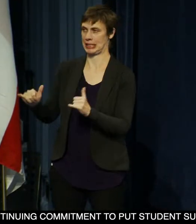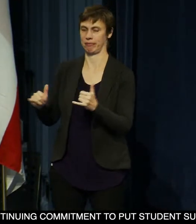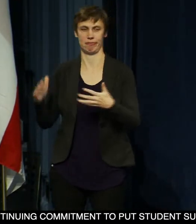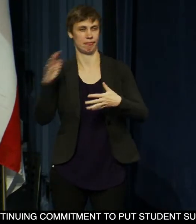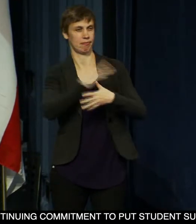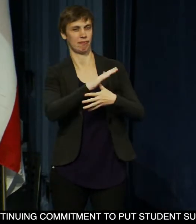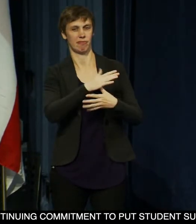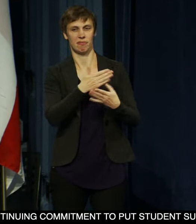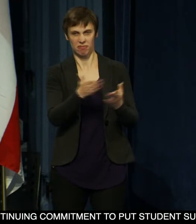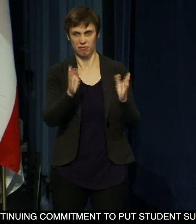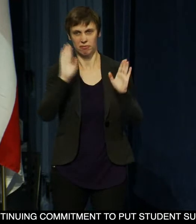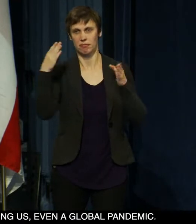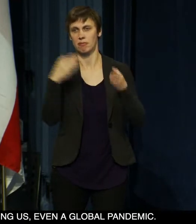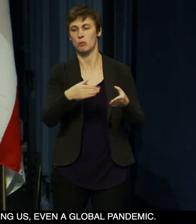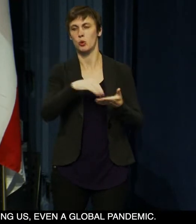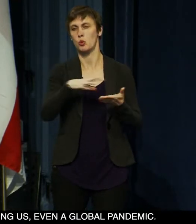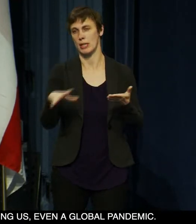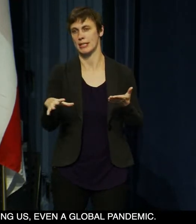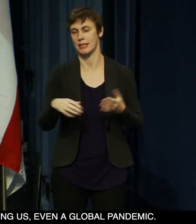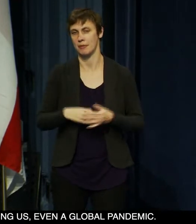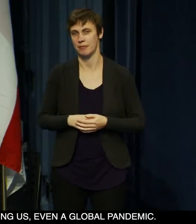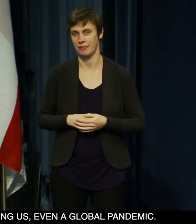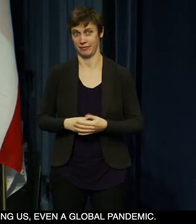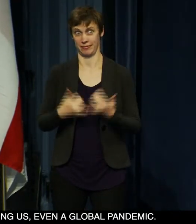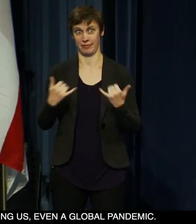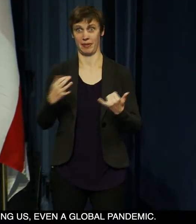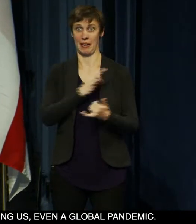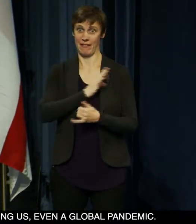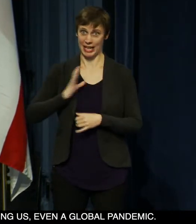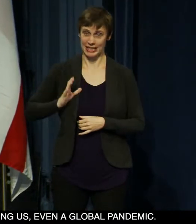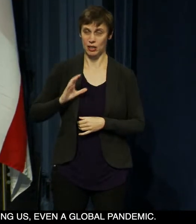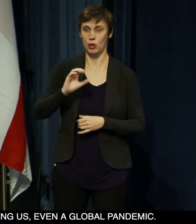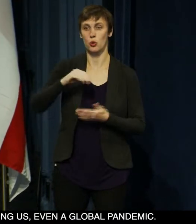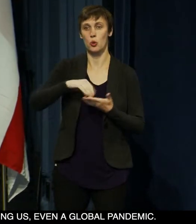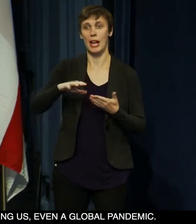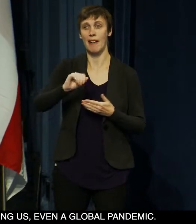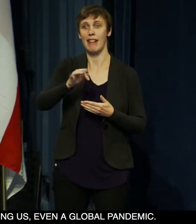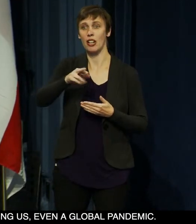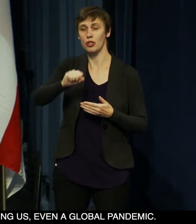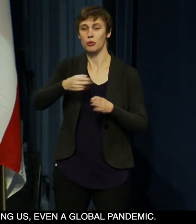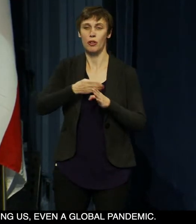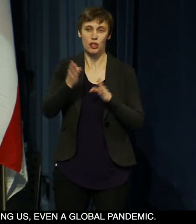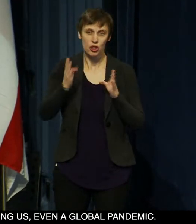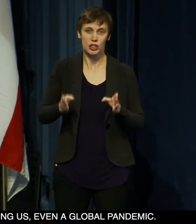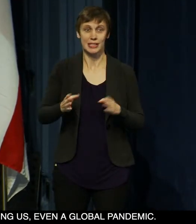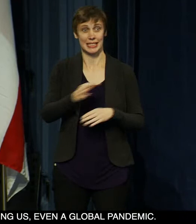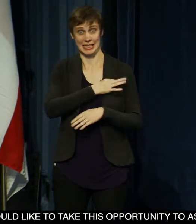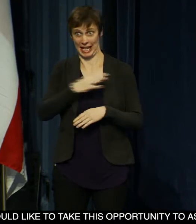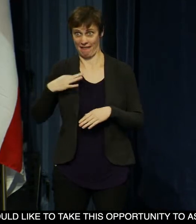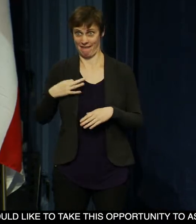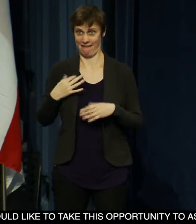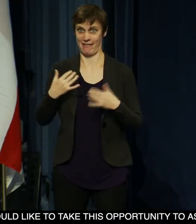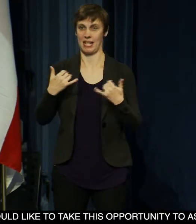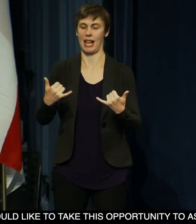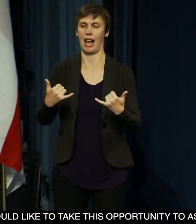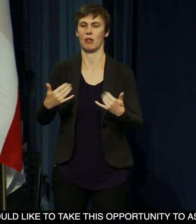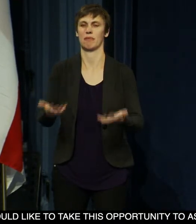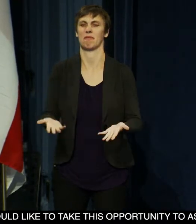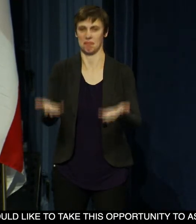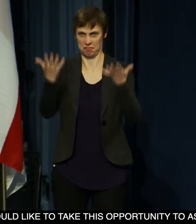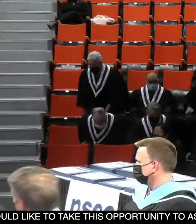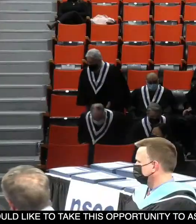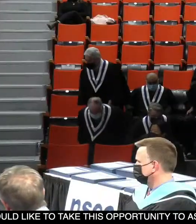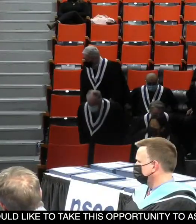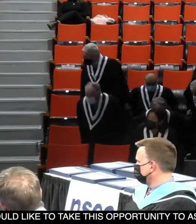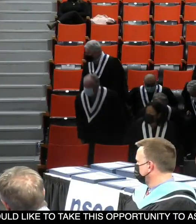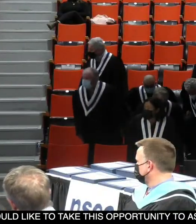take this opportunity to ask our faculty, student affairs professionals, and staff to stand so that we have a moment to acknowledge you. Thank